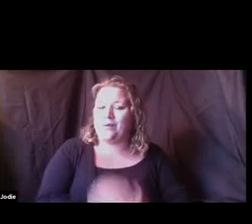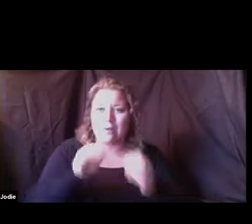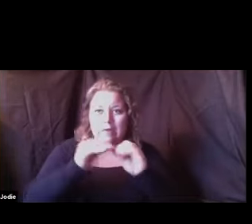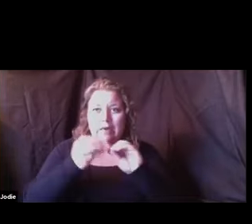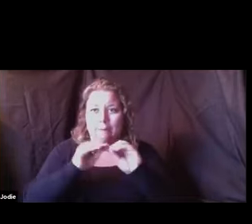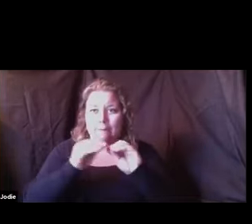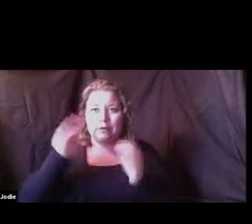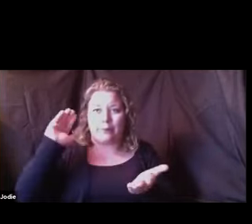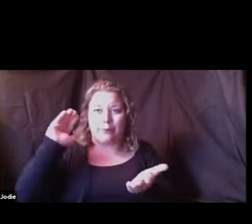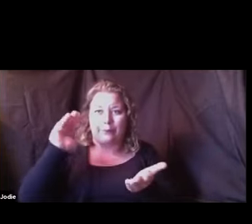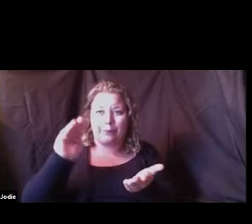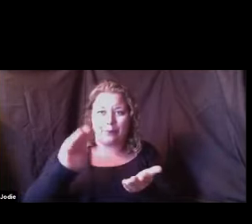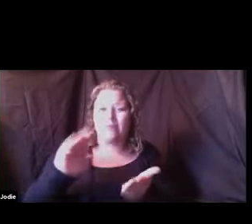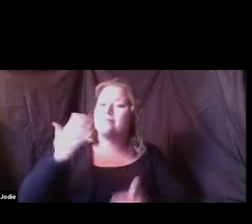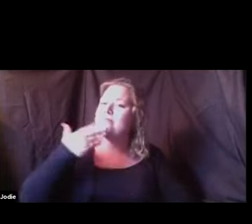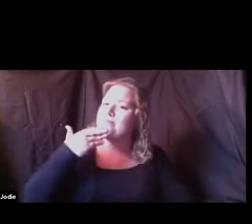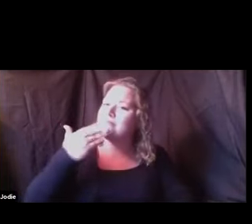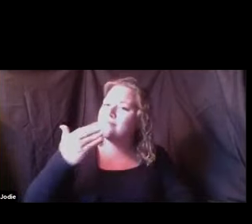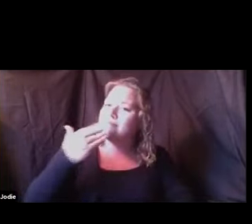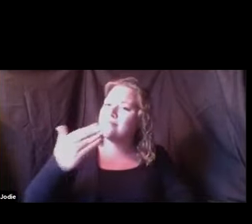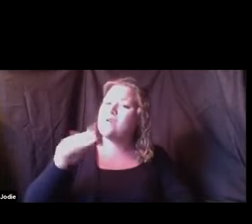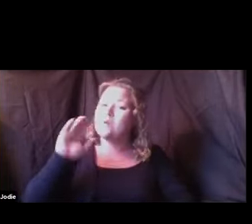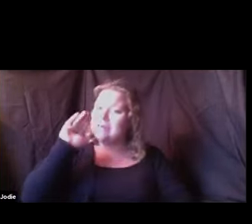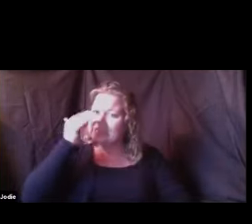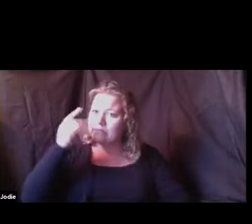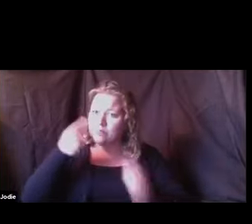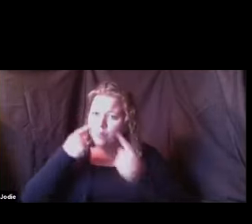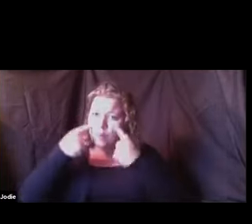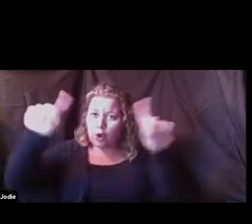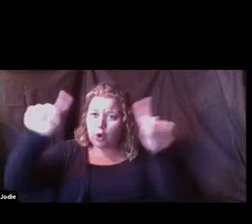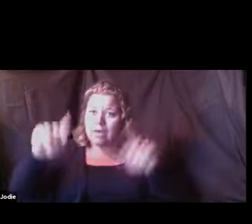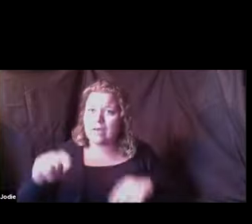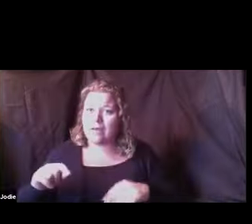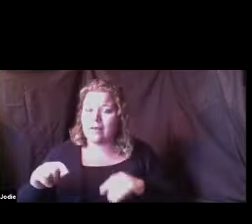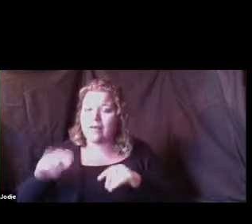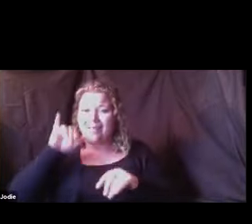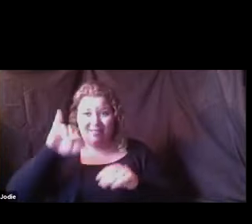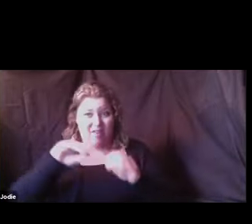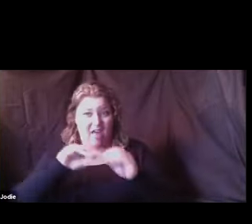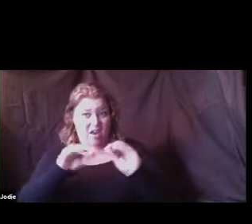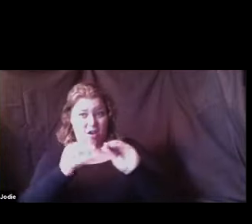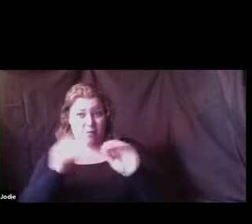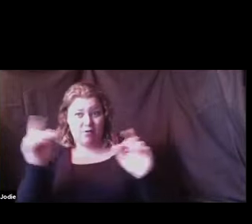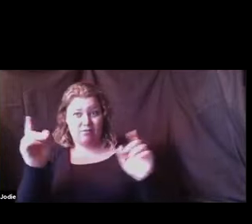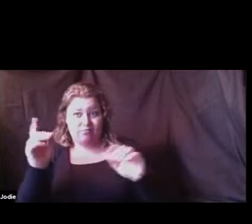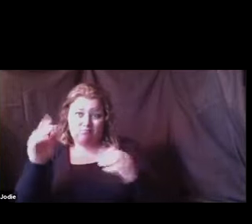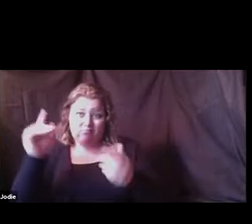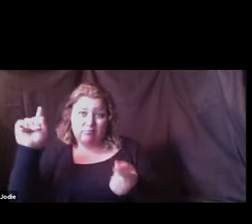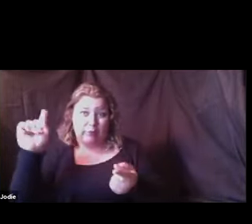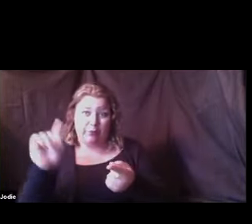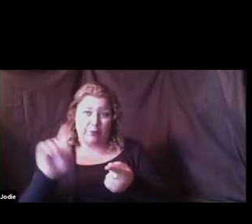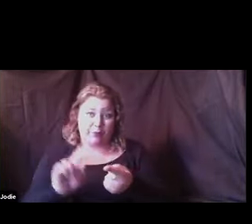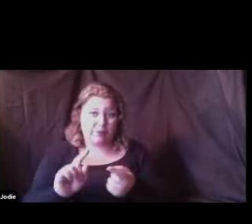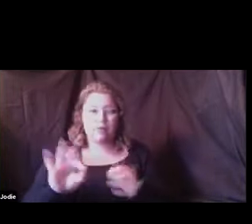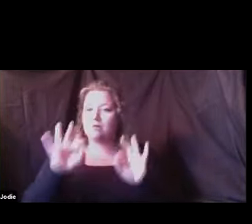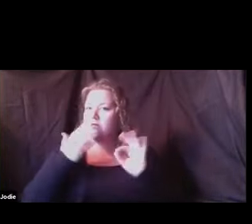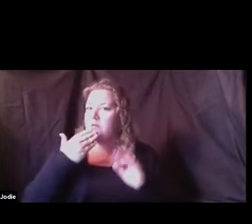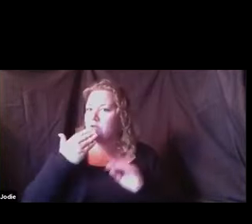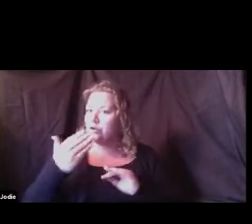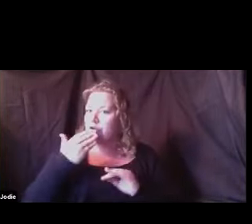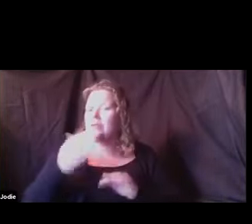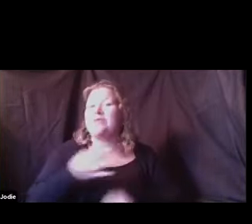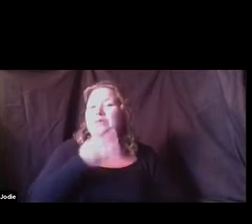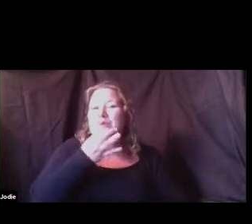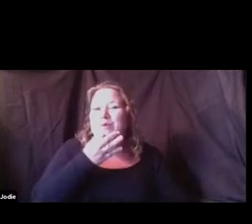continue doing that. It is working. We're seeing it move the needle, literally. So we're coming into a nice